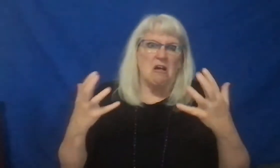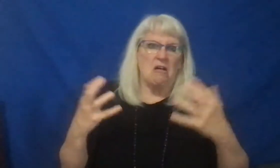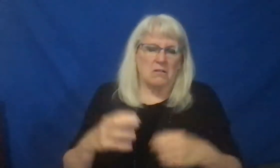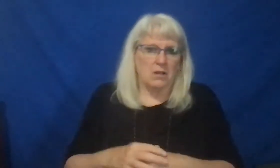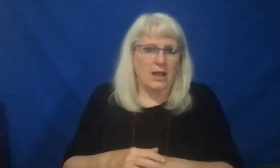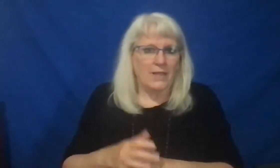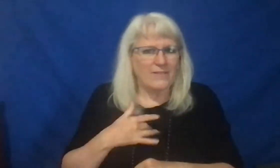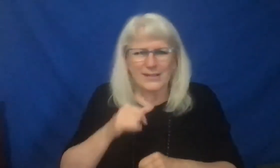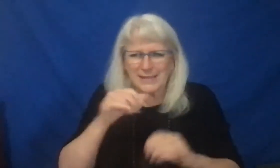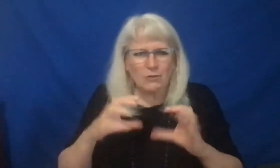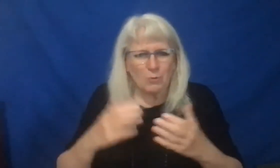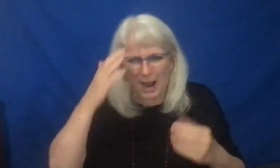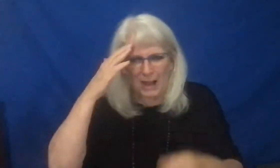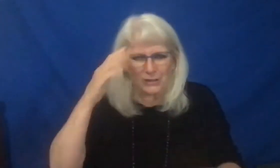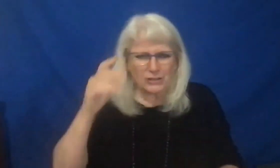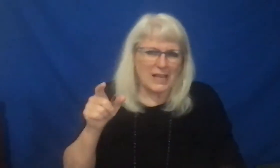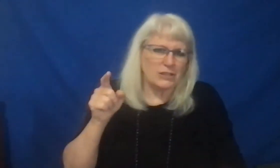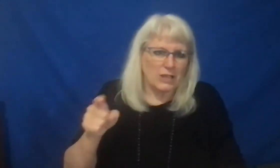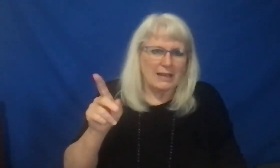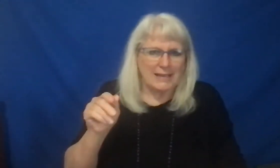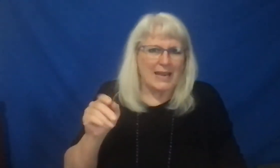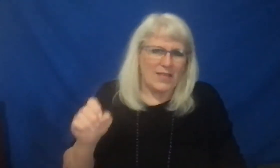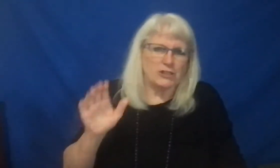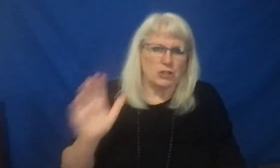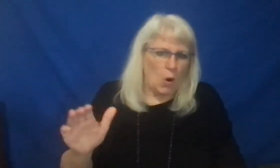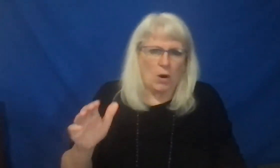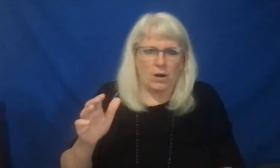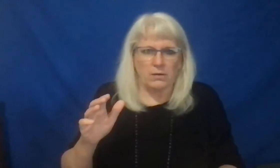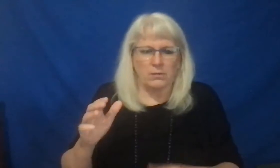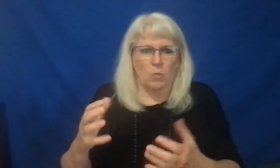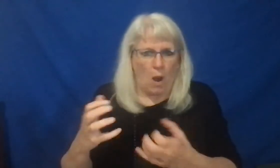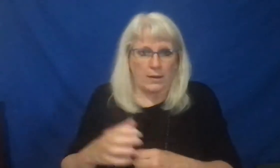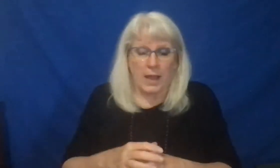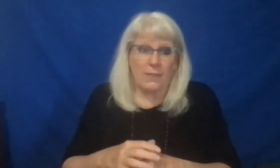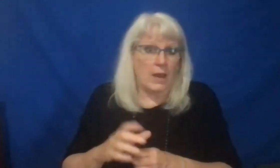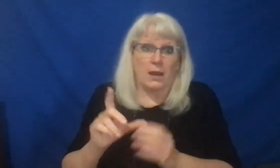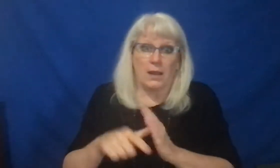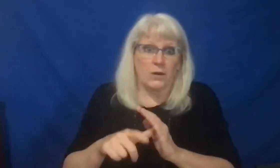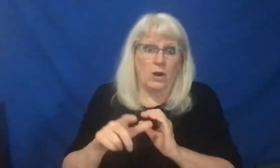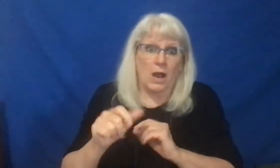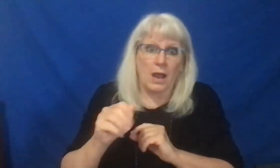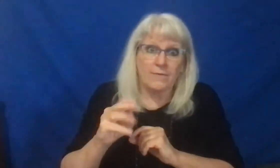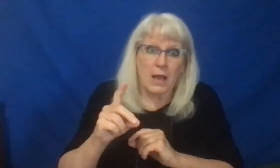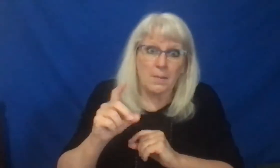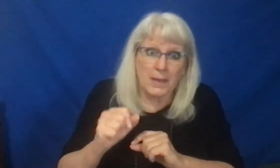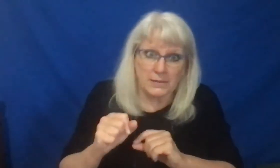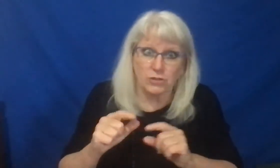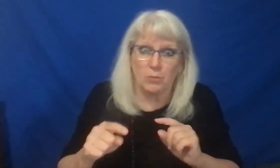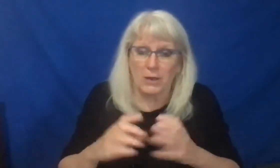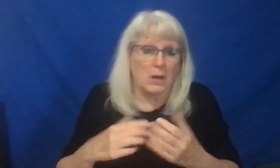conscience, and how I got to make amends to the group, and how you guys, I am a constant work in progress. I just am. I'm so